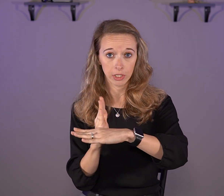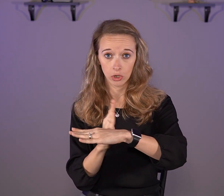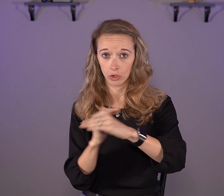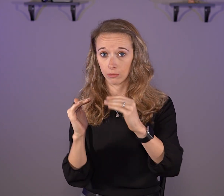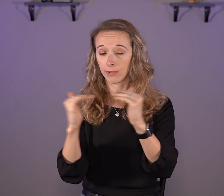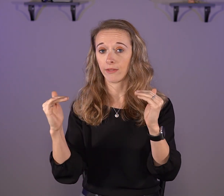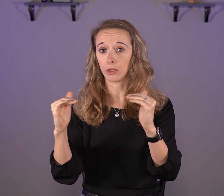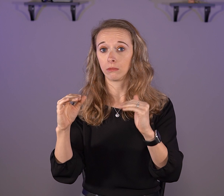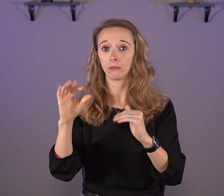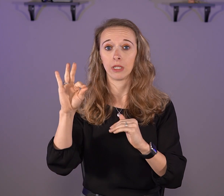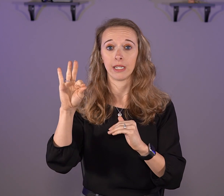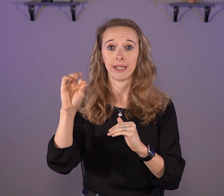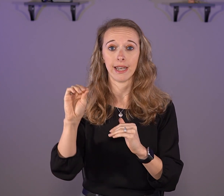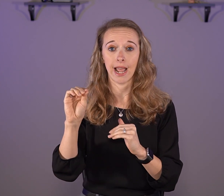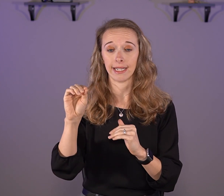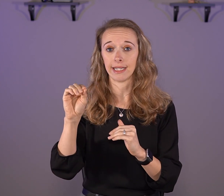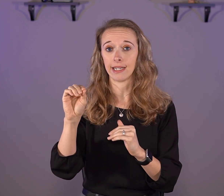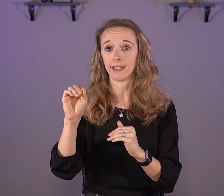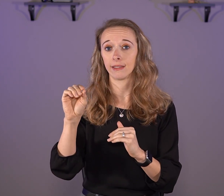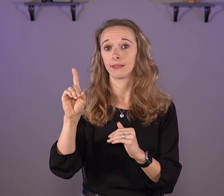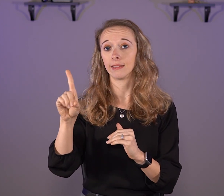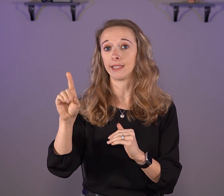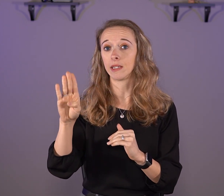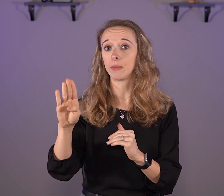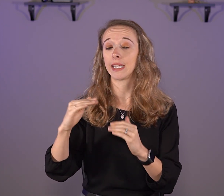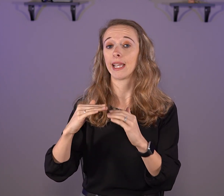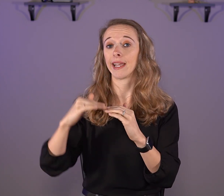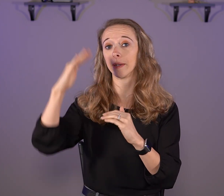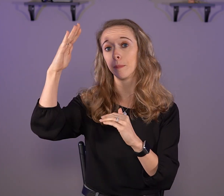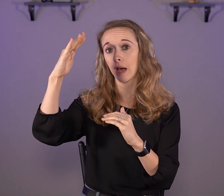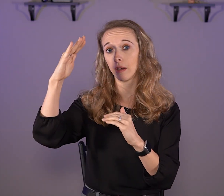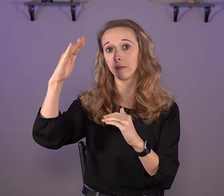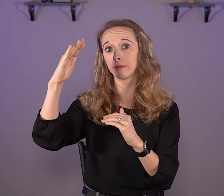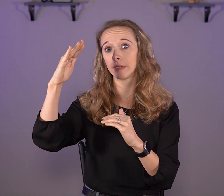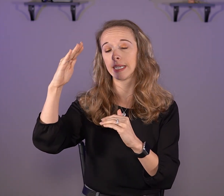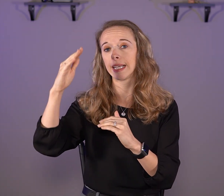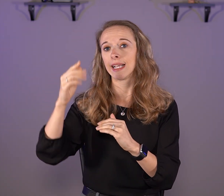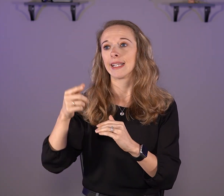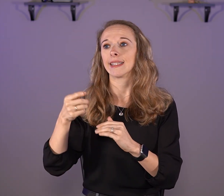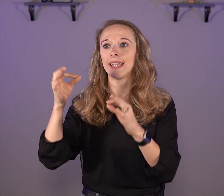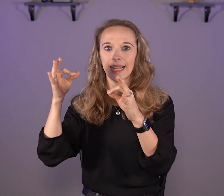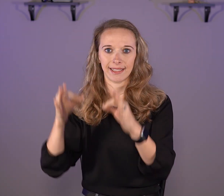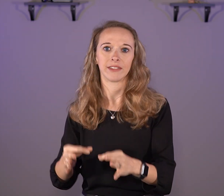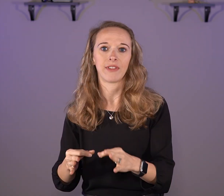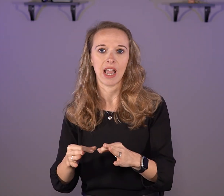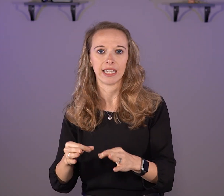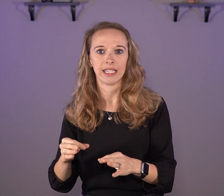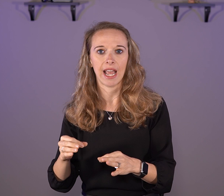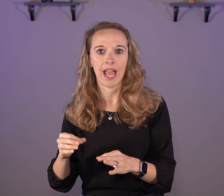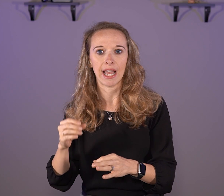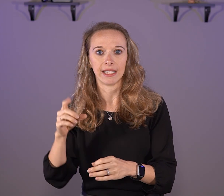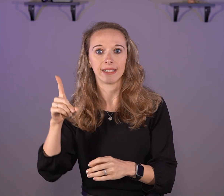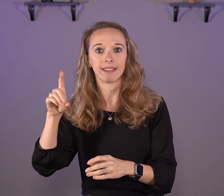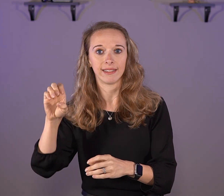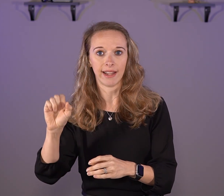average level 90 dB and above, that's defined as